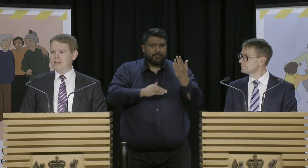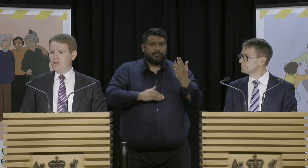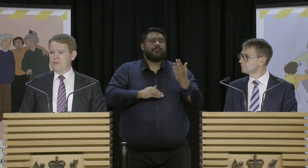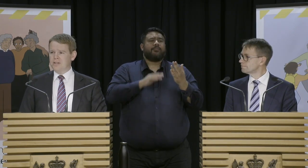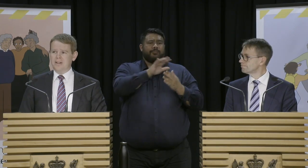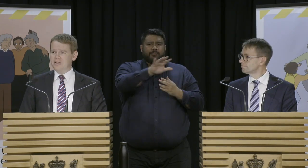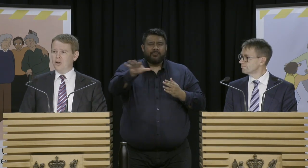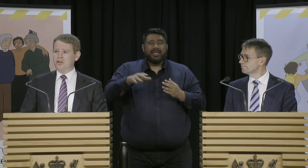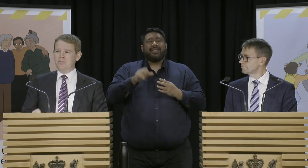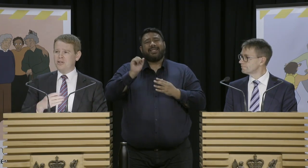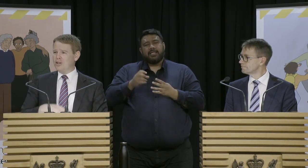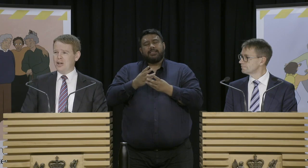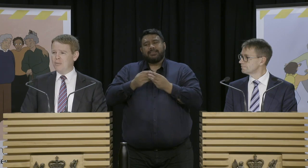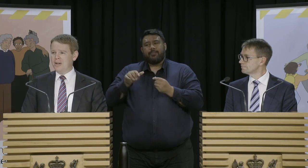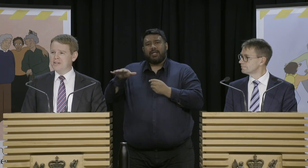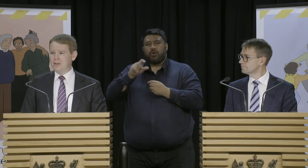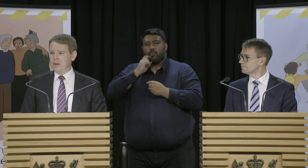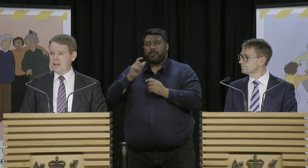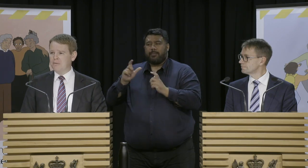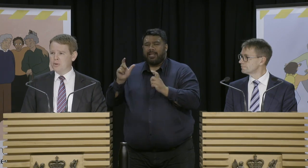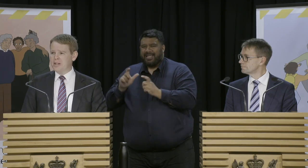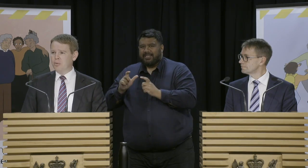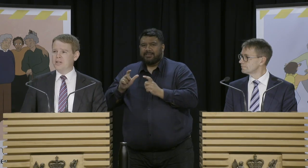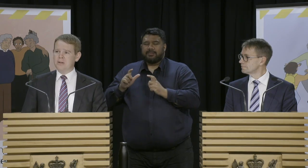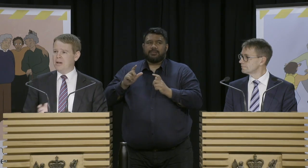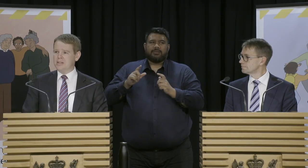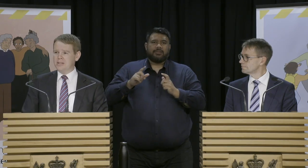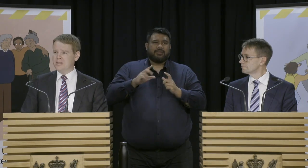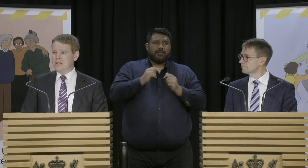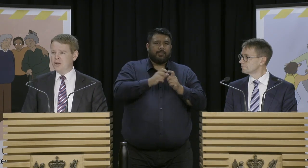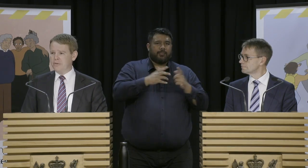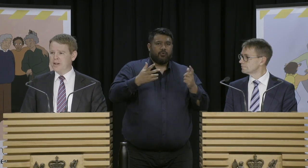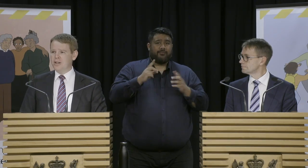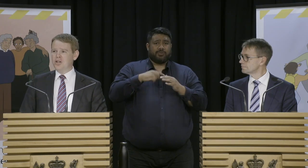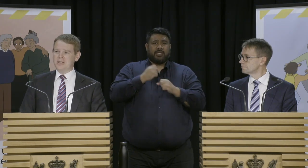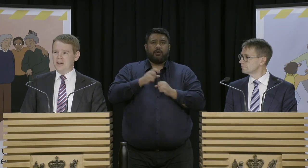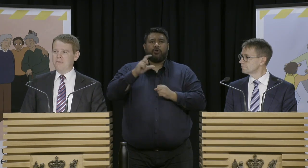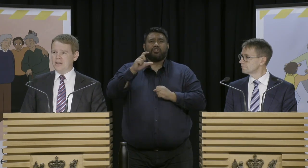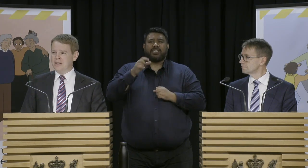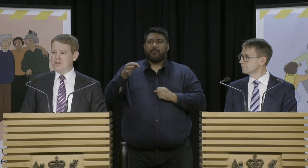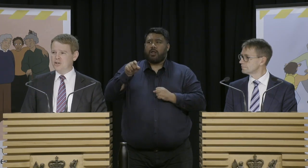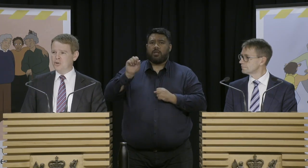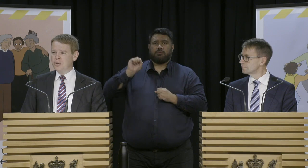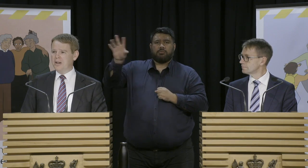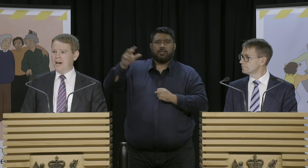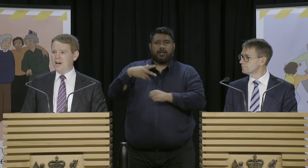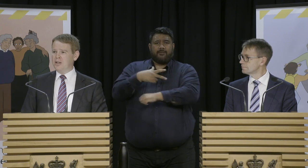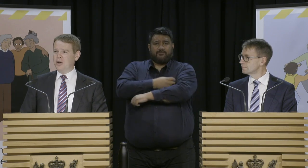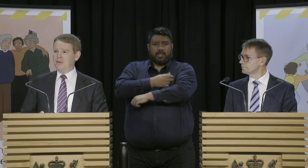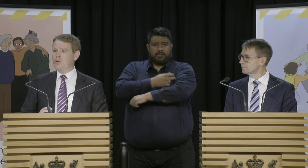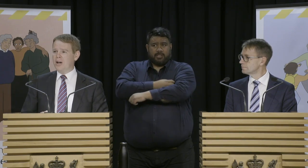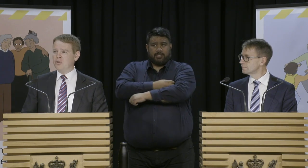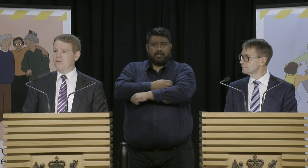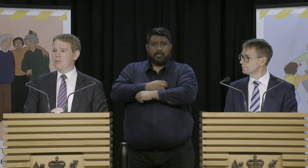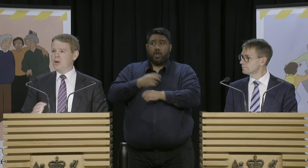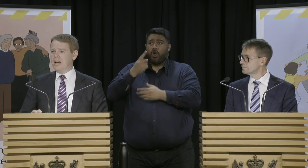will be some unders and overs in that. So I just mentioned the Chatham Islands at the beginning, for example. Doesn't make sense to send over just enough vaccines to do,